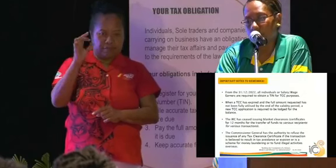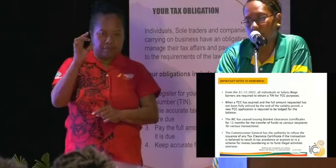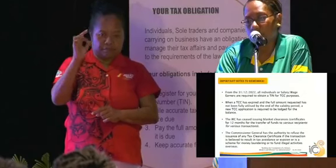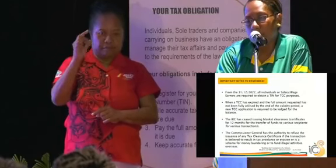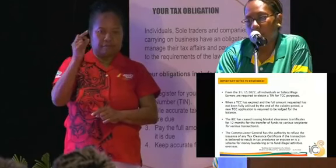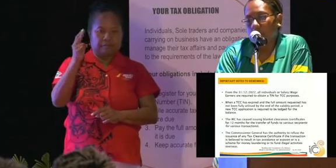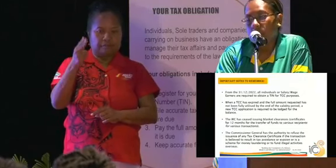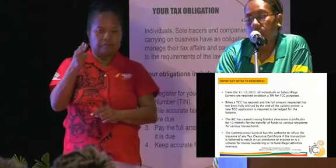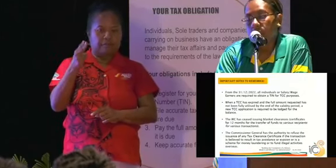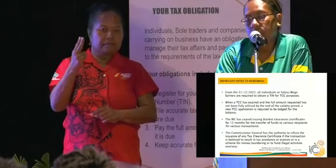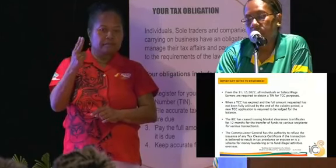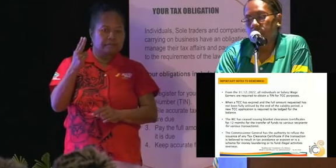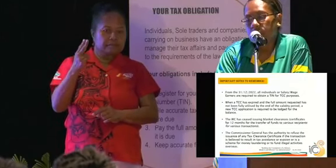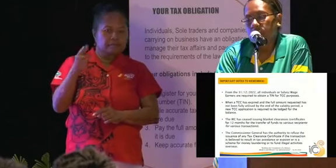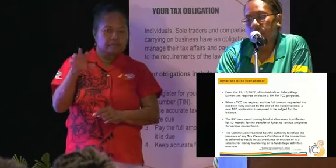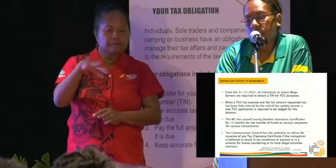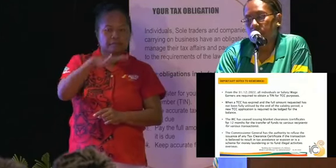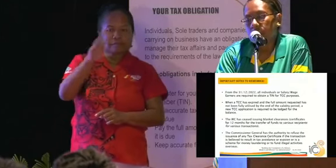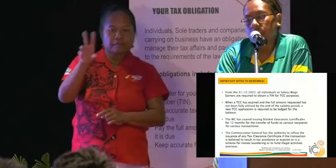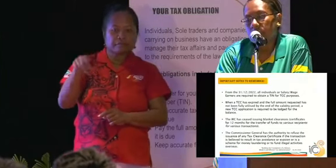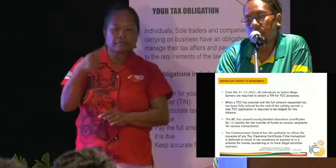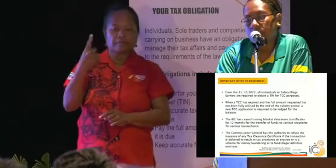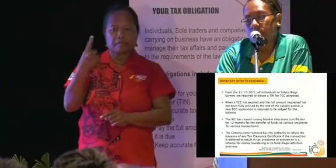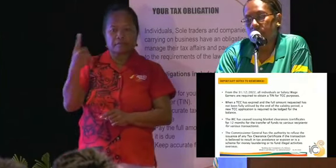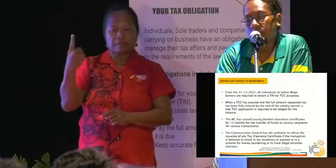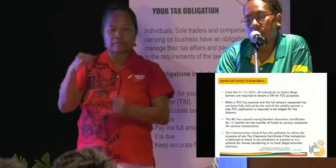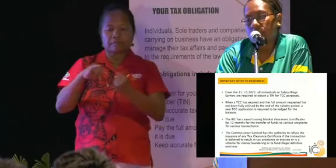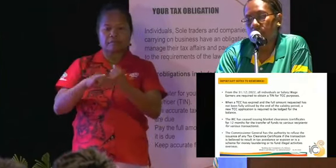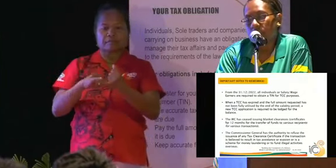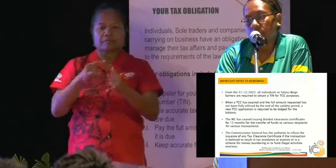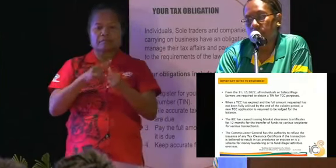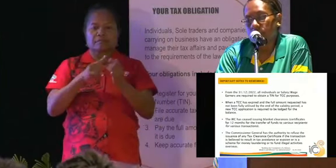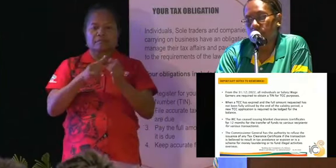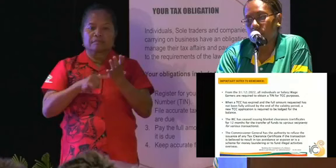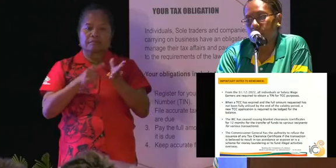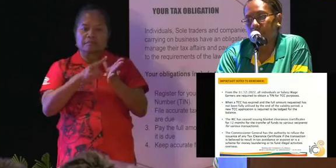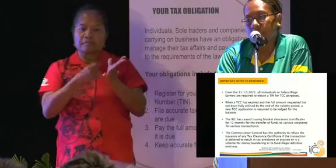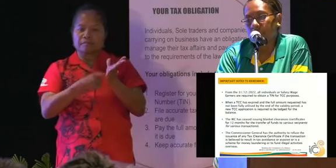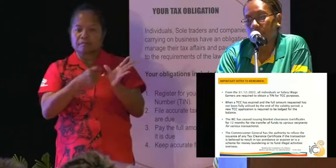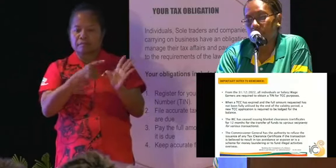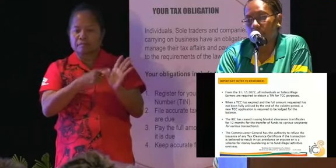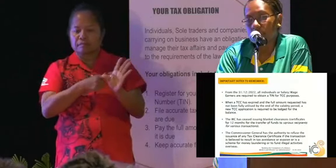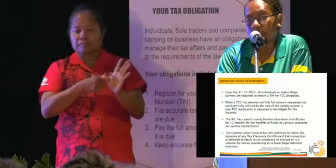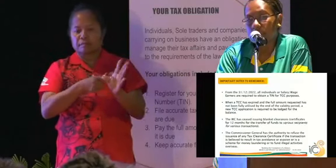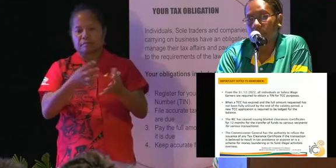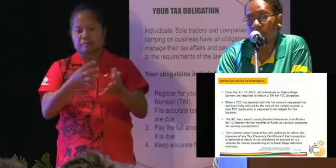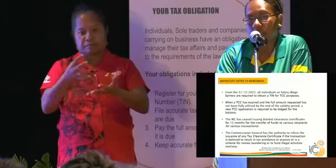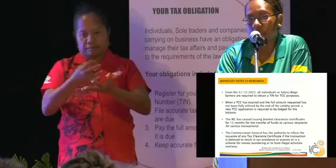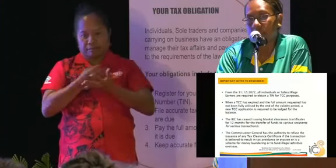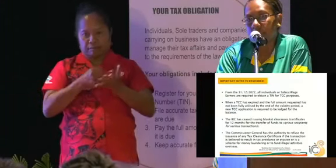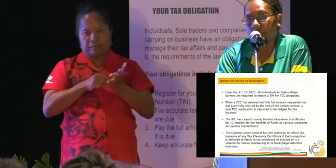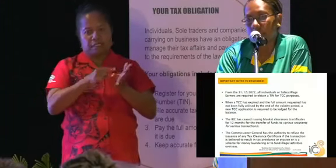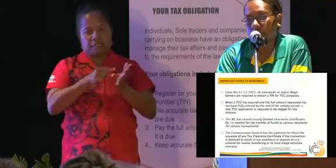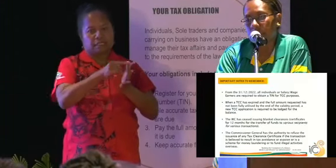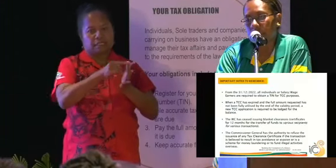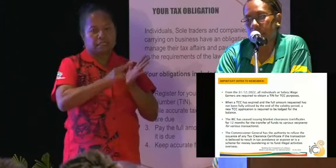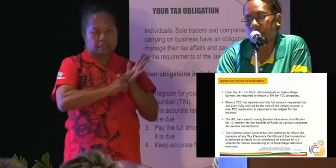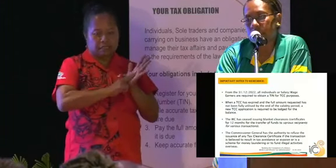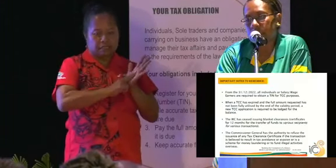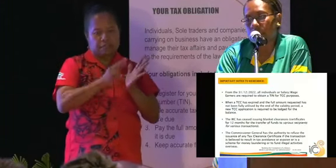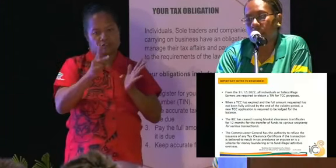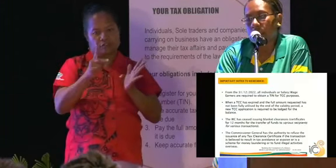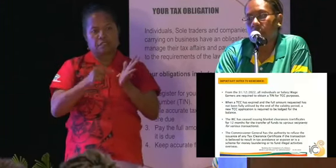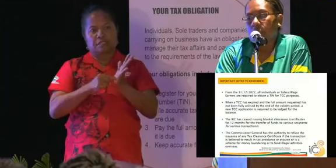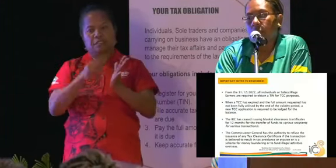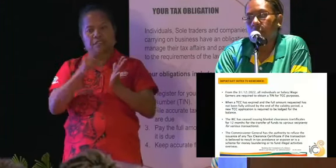31st/12/2022, all individuals or salary wage earners are required to obtain 18 for TCC